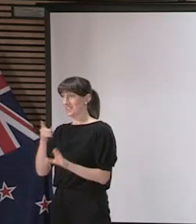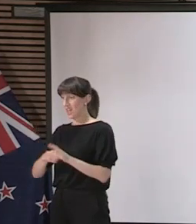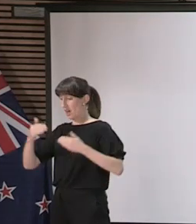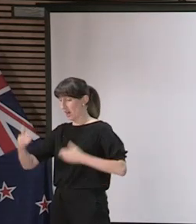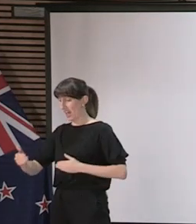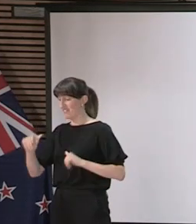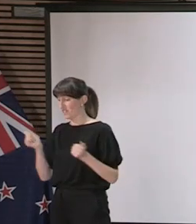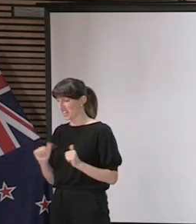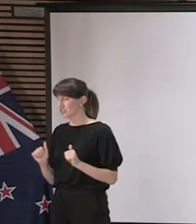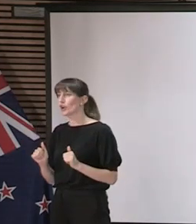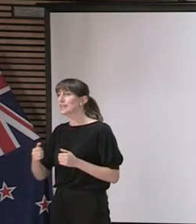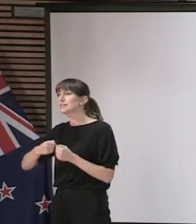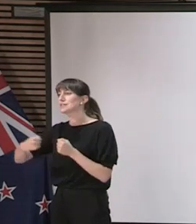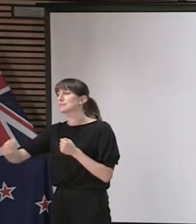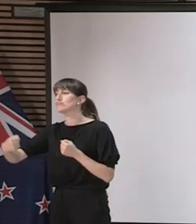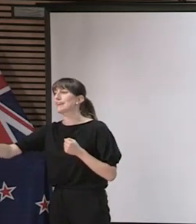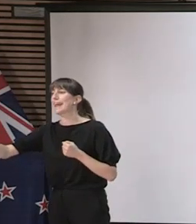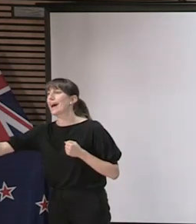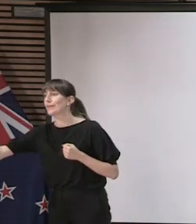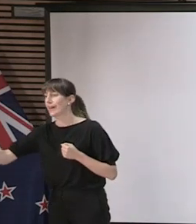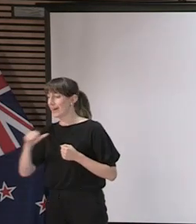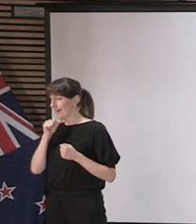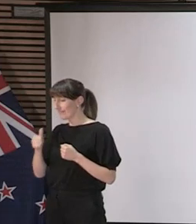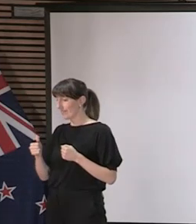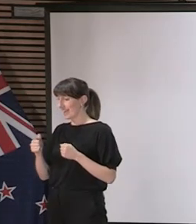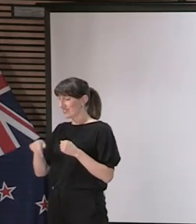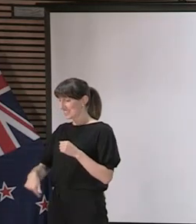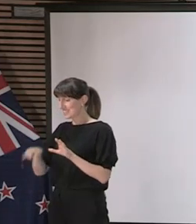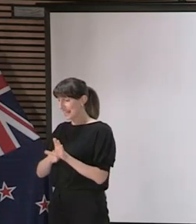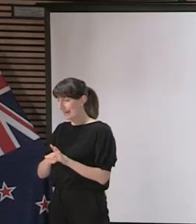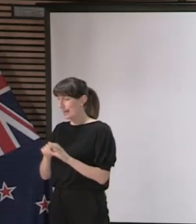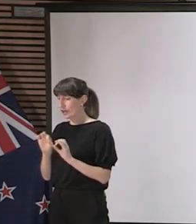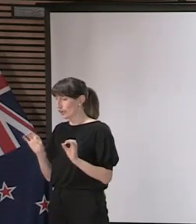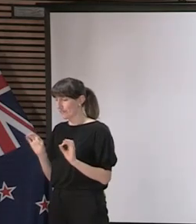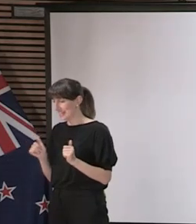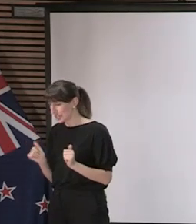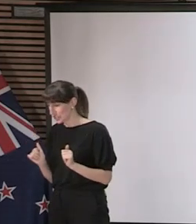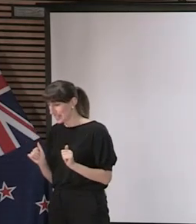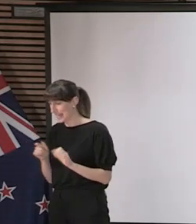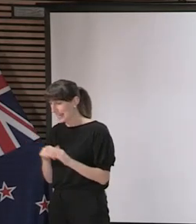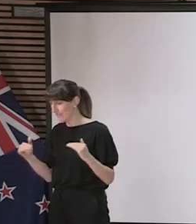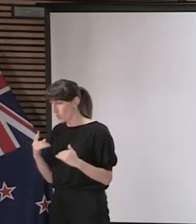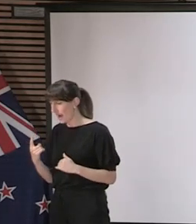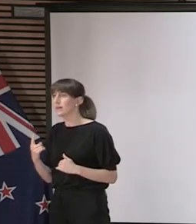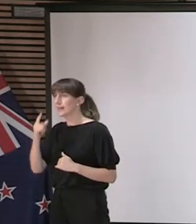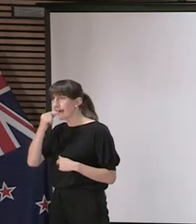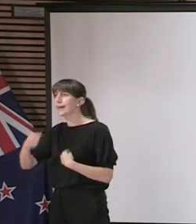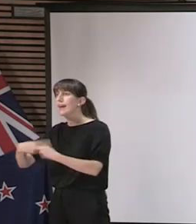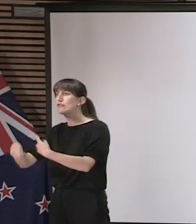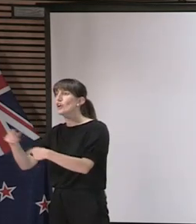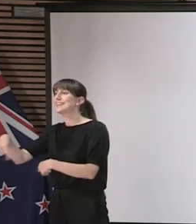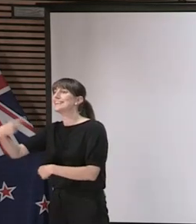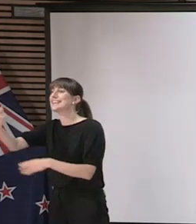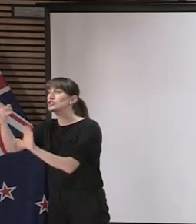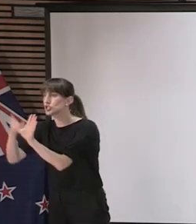you'll be able to finish that next year as you start to do your level 2. And schools are working very, very hard to be able to sort of slide things around